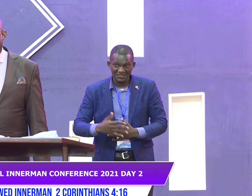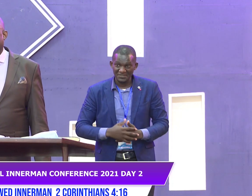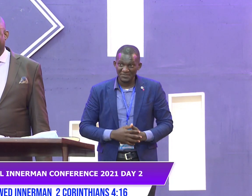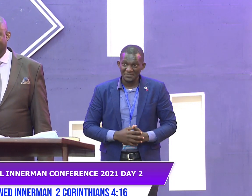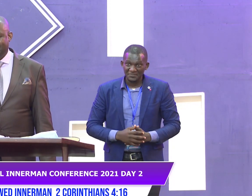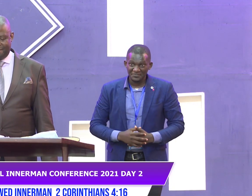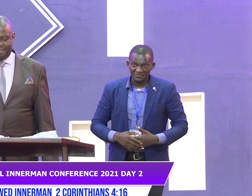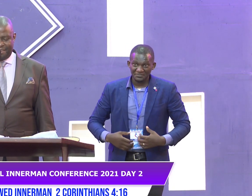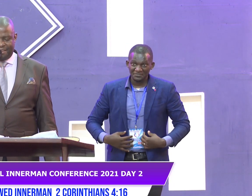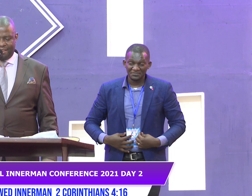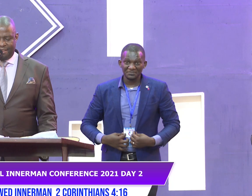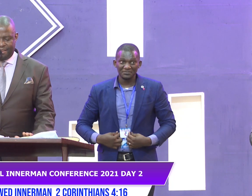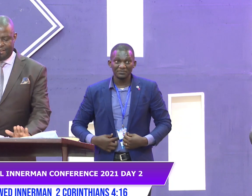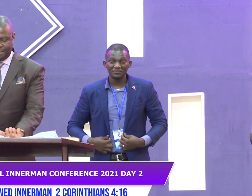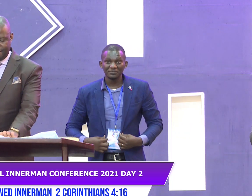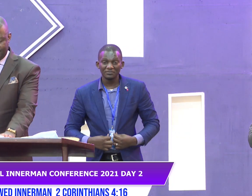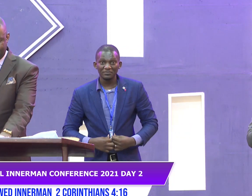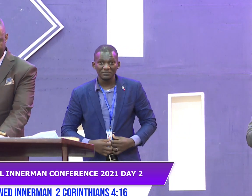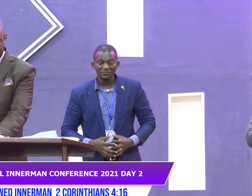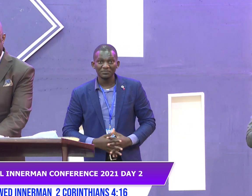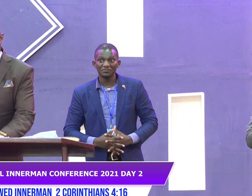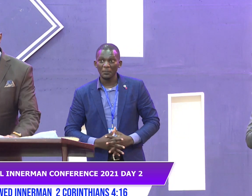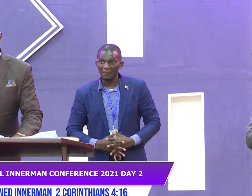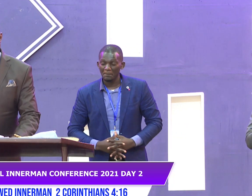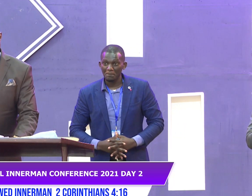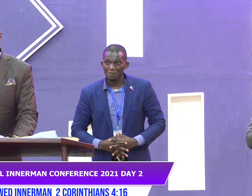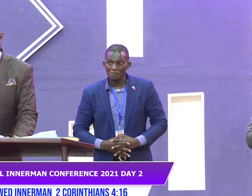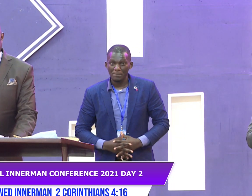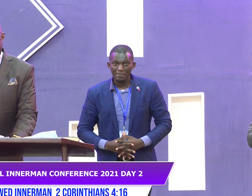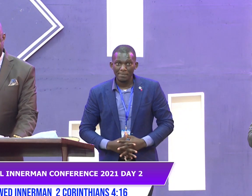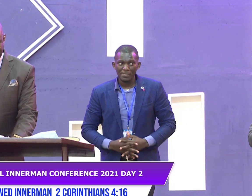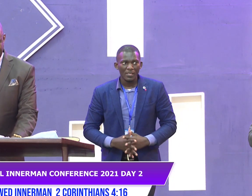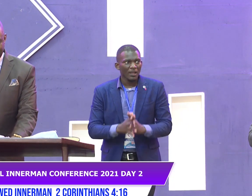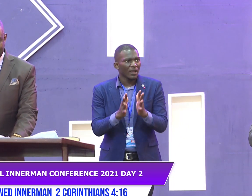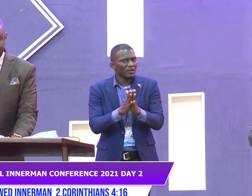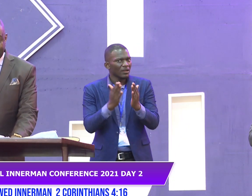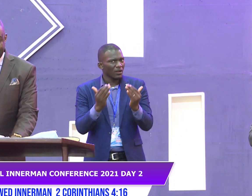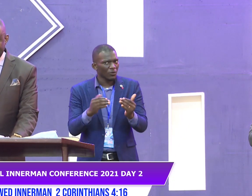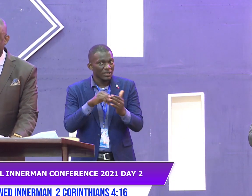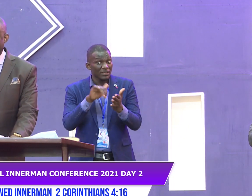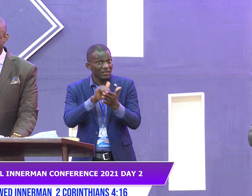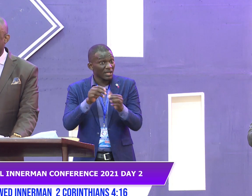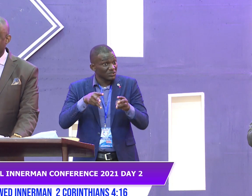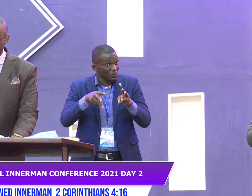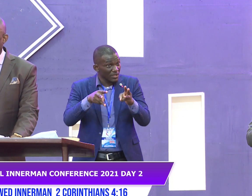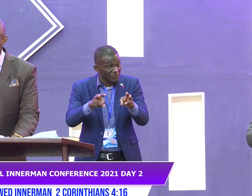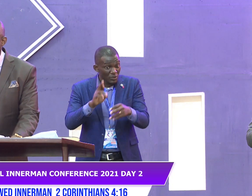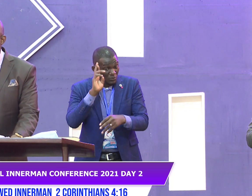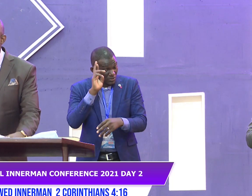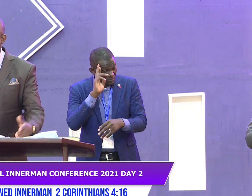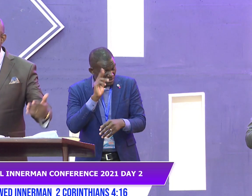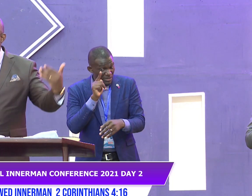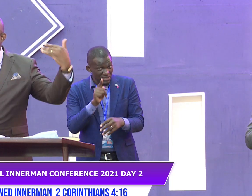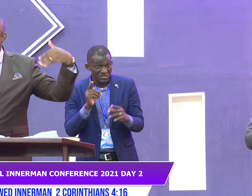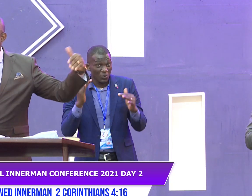And perhaps that's the reason as to why we are still working together as a team. Era mingeri eyo okujukira nti nkungana zino